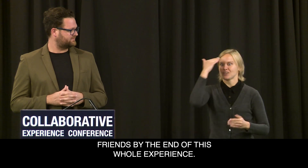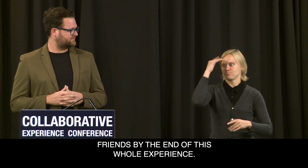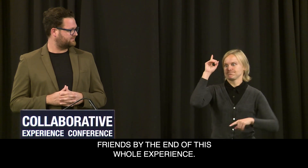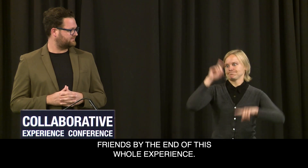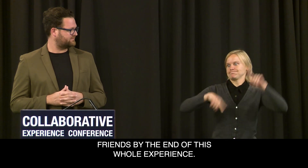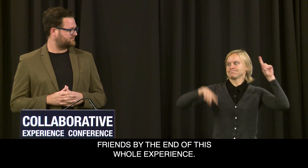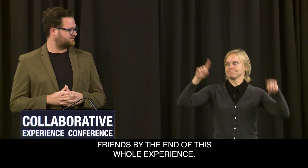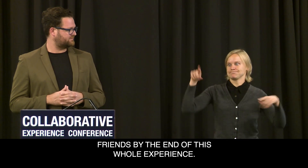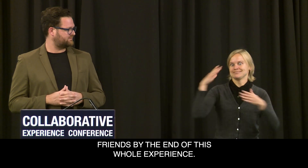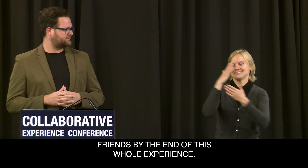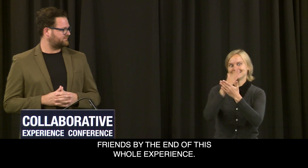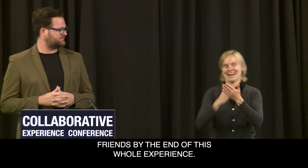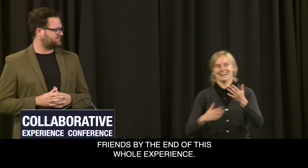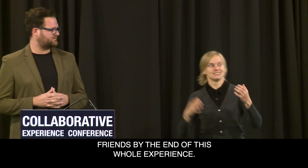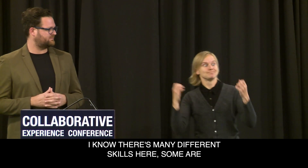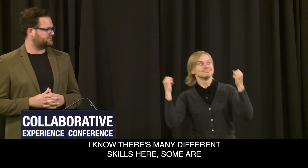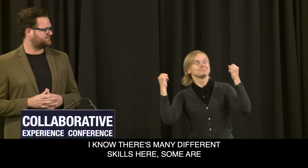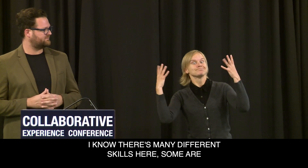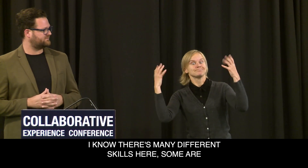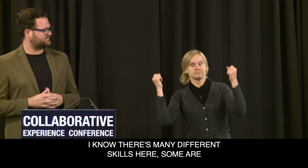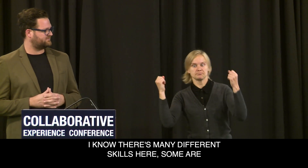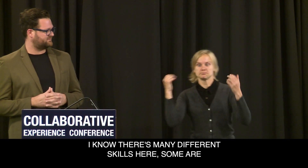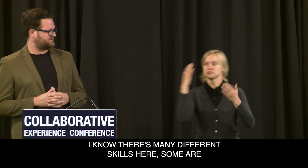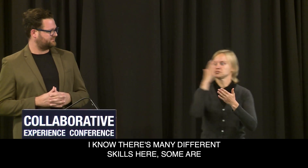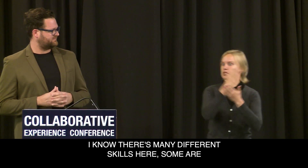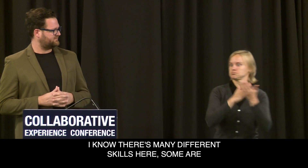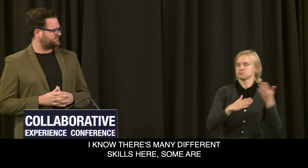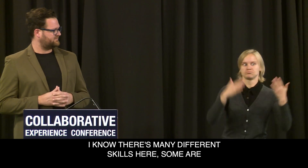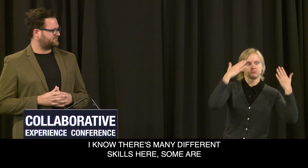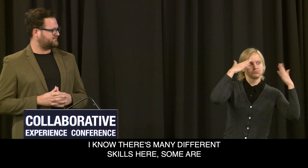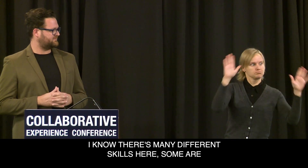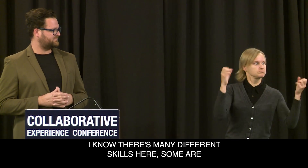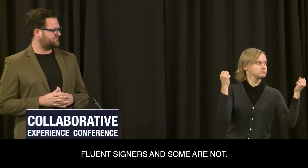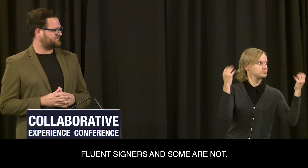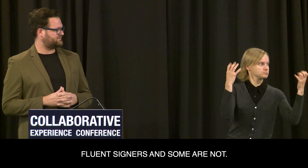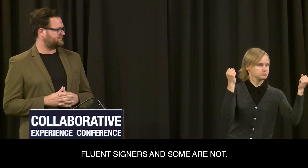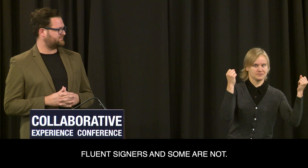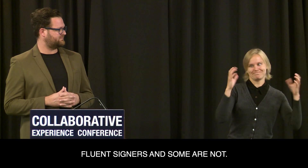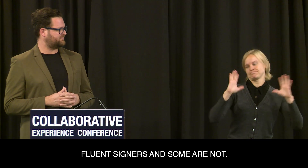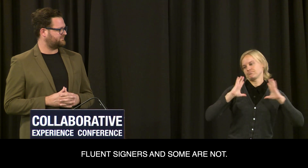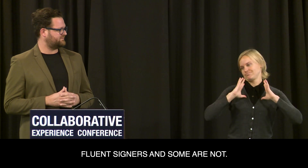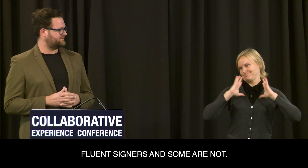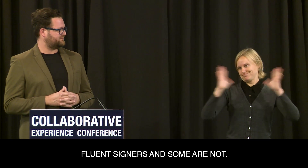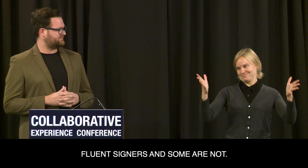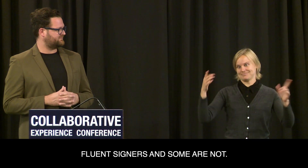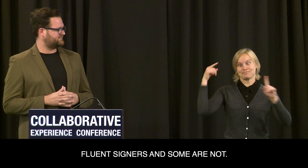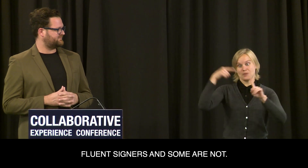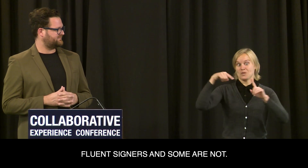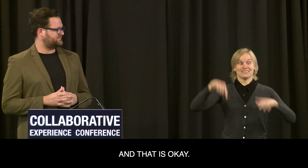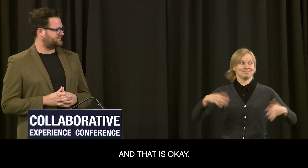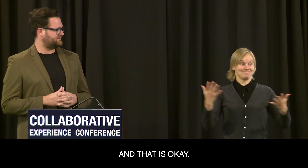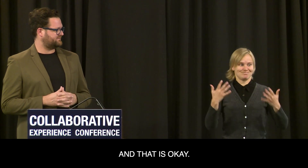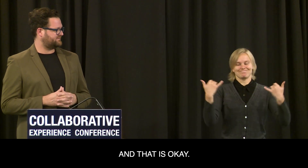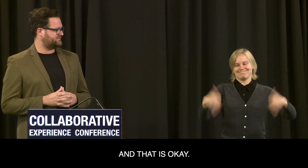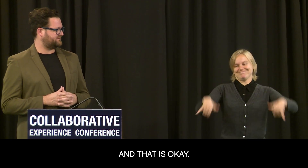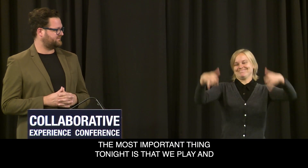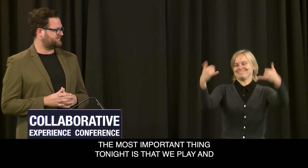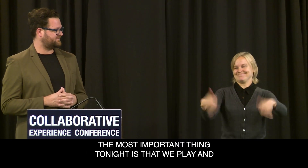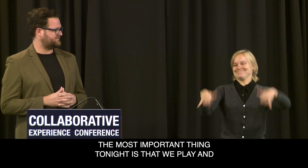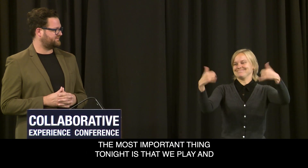whole experience. I know there's many different skills here. Some are fluent signers, and some are not, and that is okay. The most important